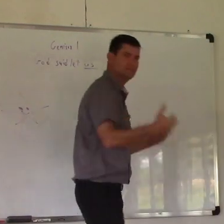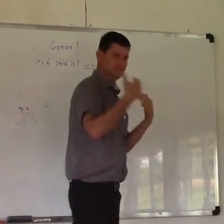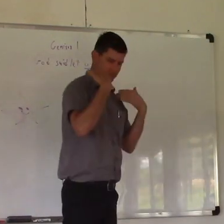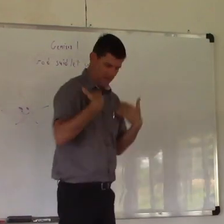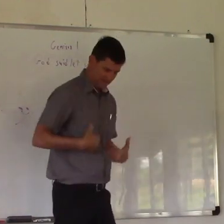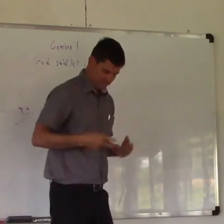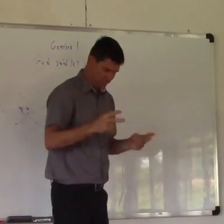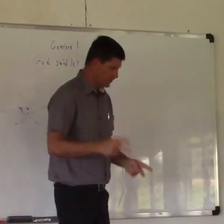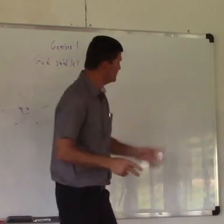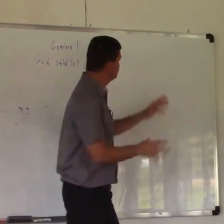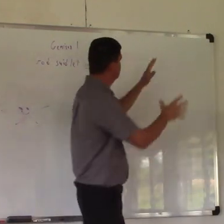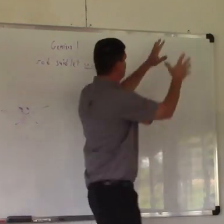body, person,